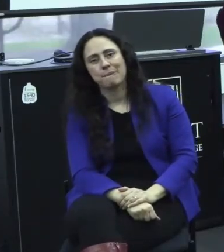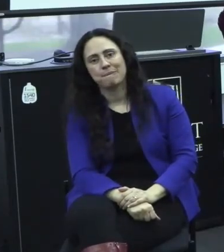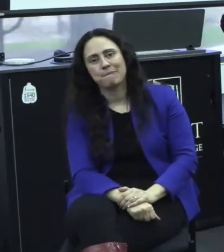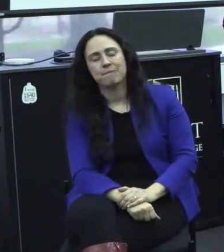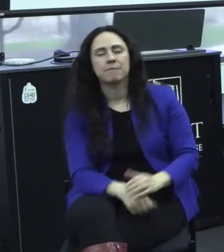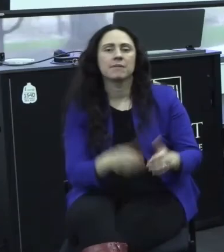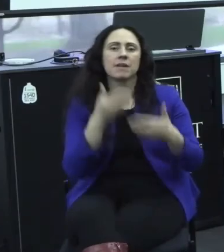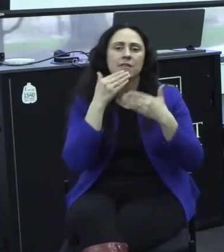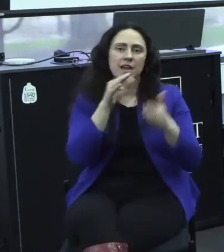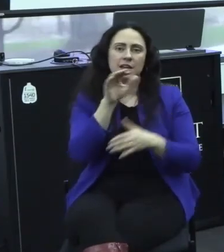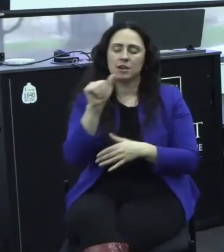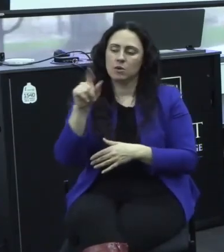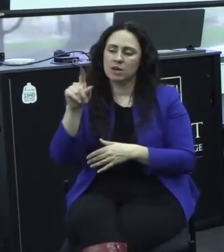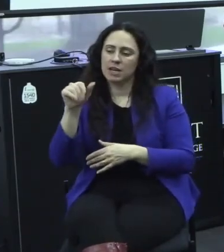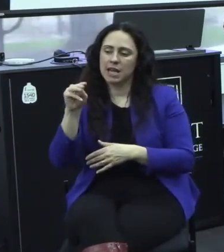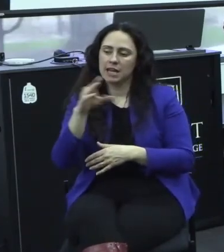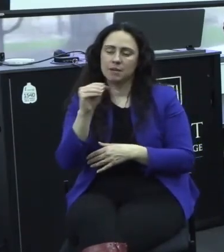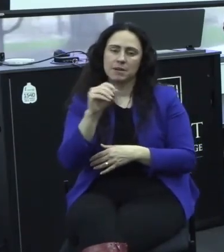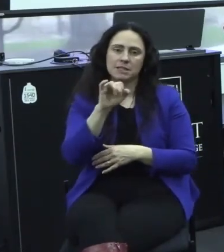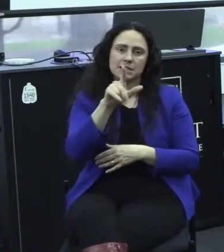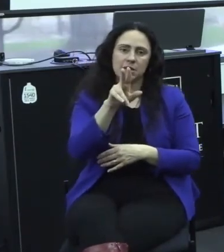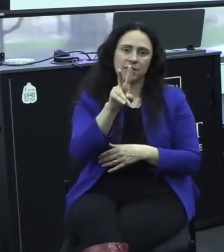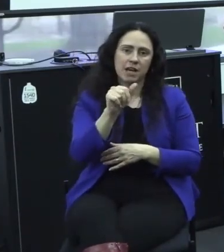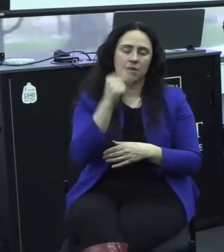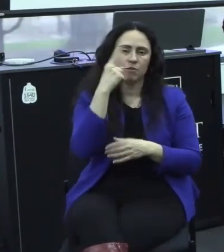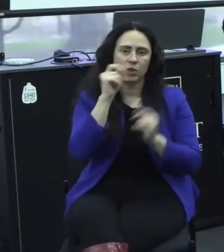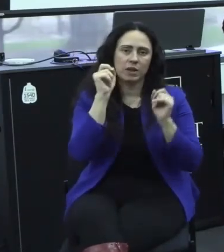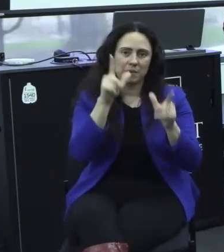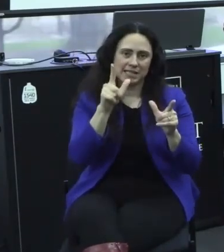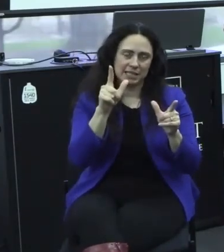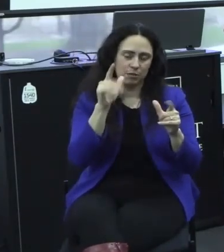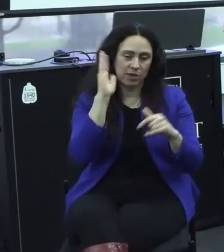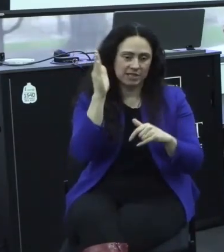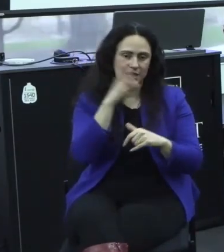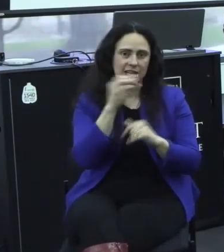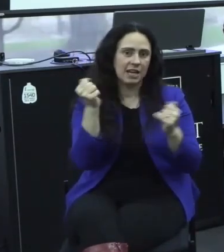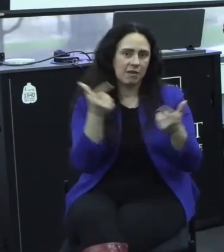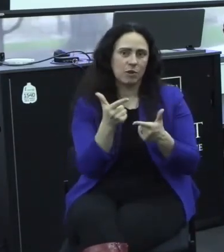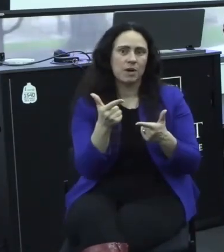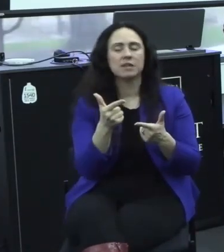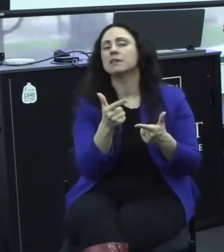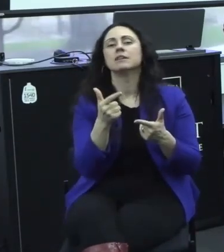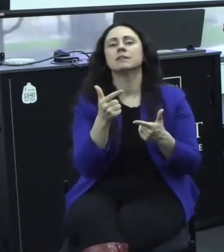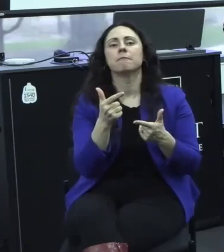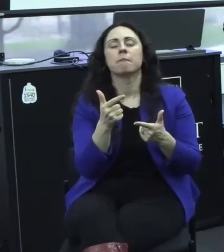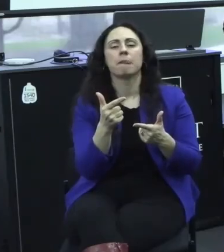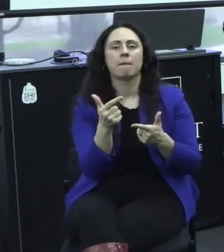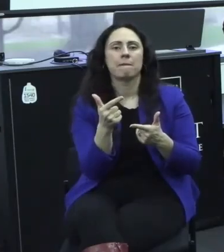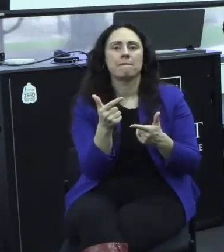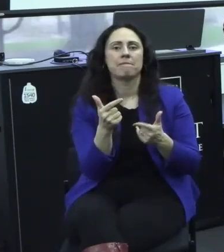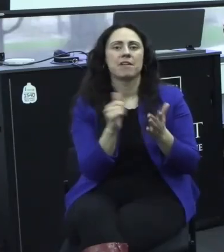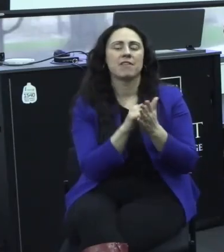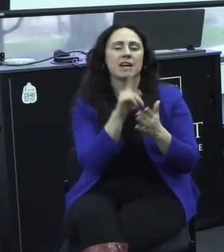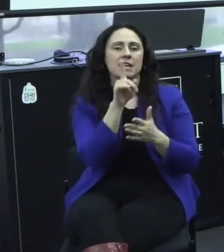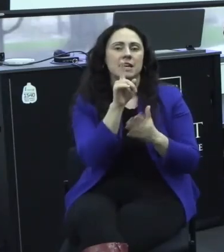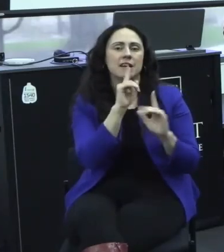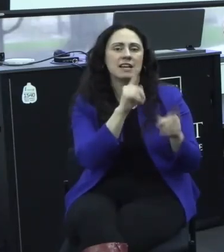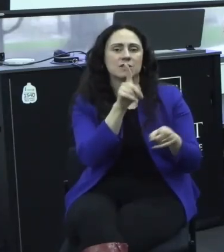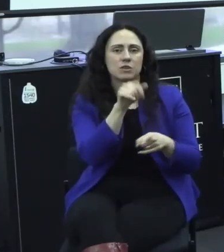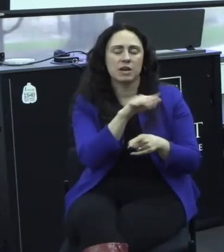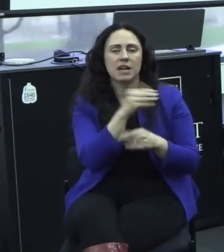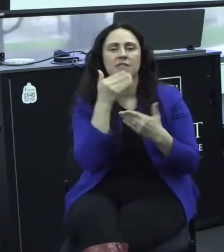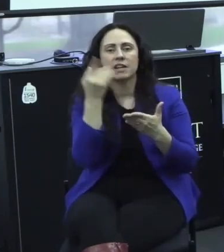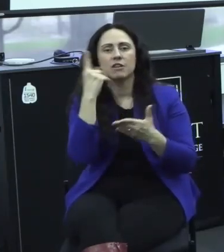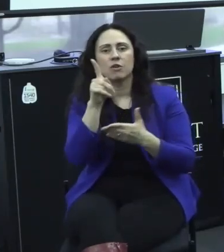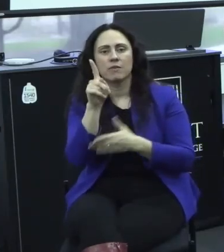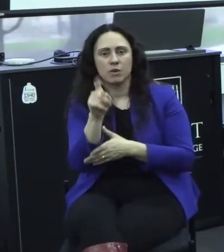Thank you, Adam and Sylvia, for the amazing presentation, and everyone who answered the questions. And thank you for the